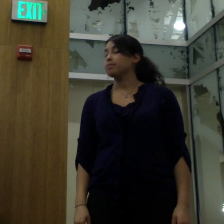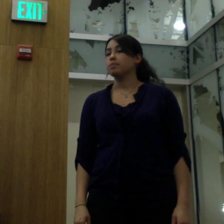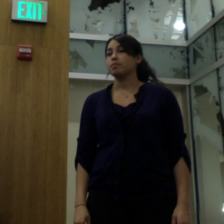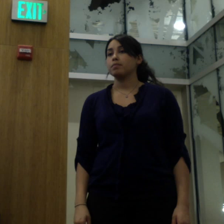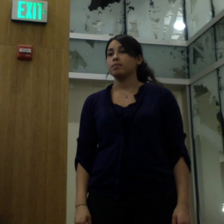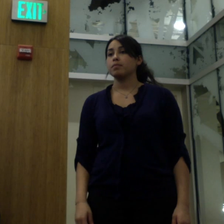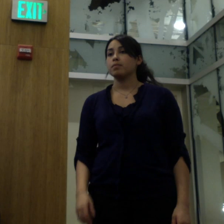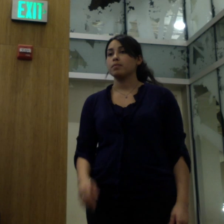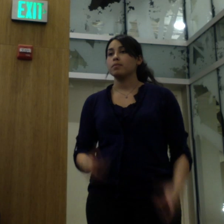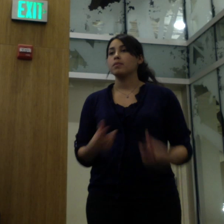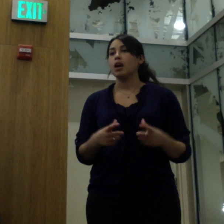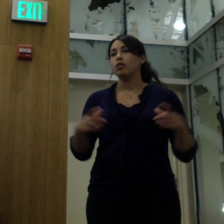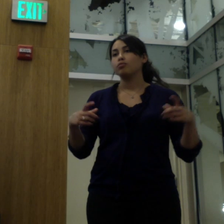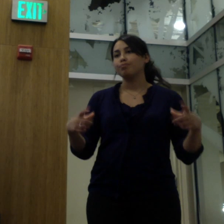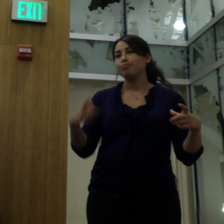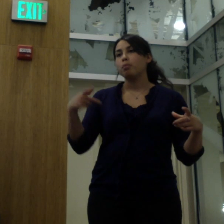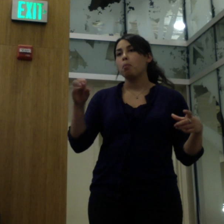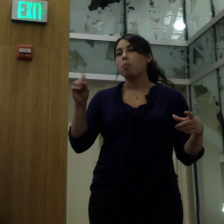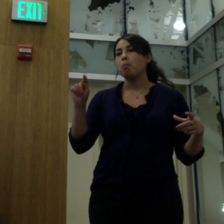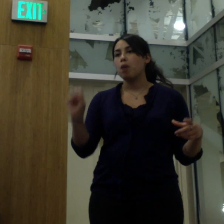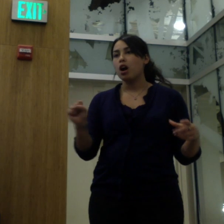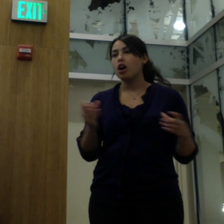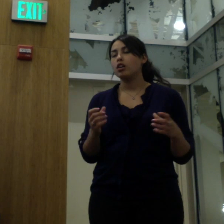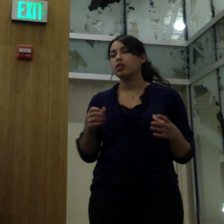pots, pans,